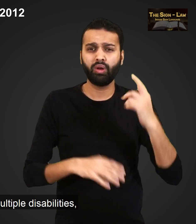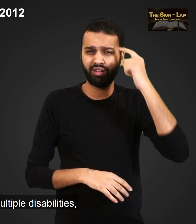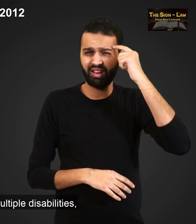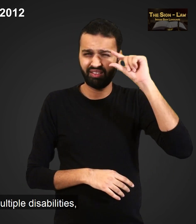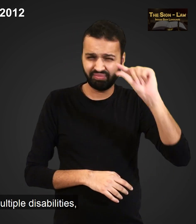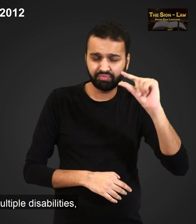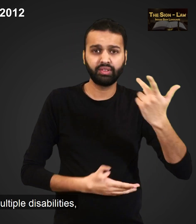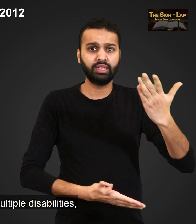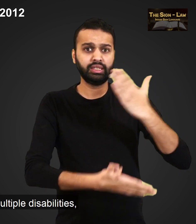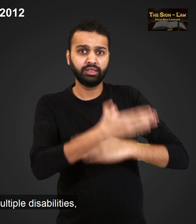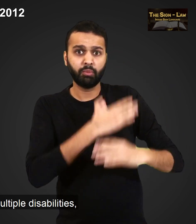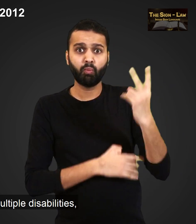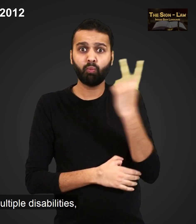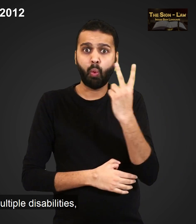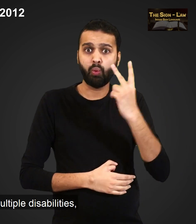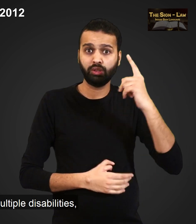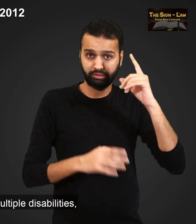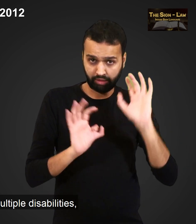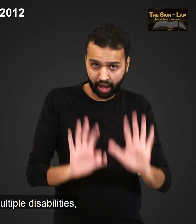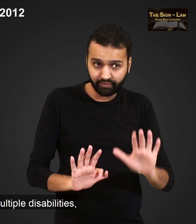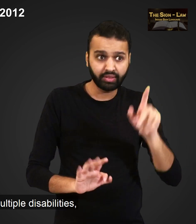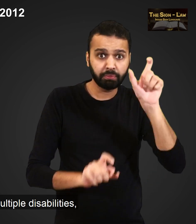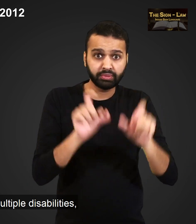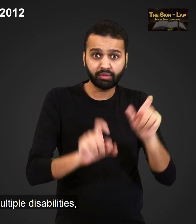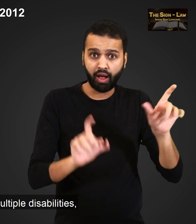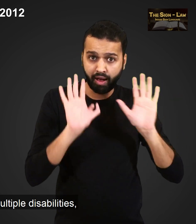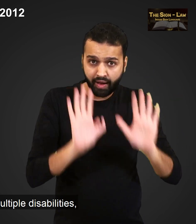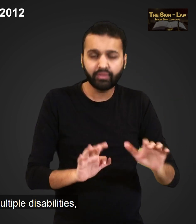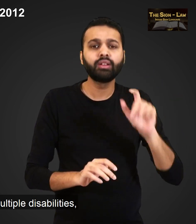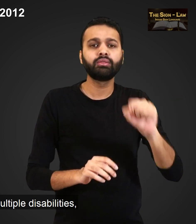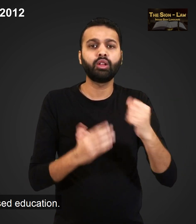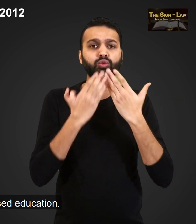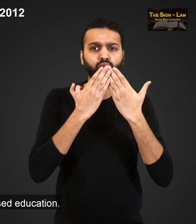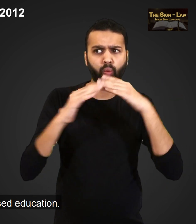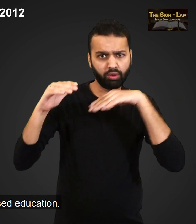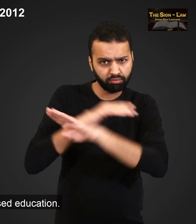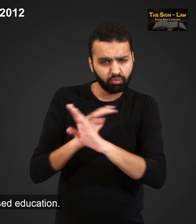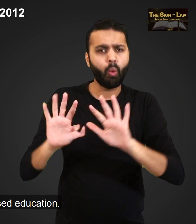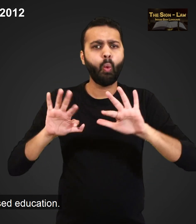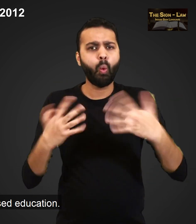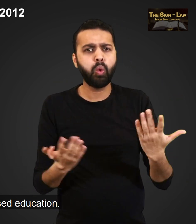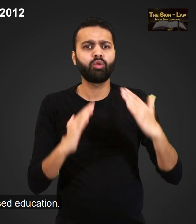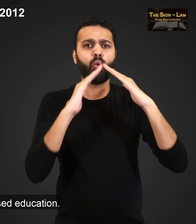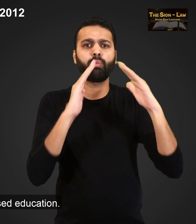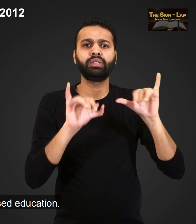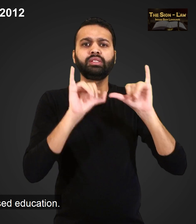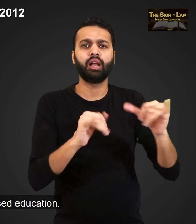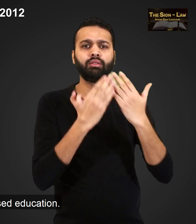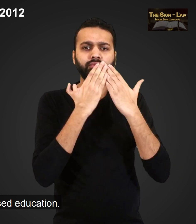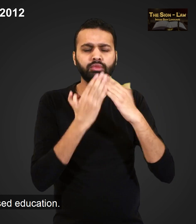including those having multiple disabilities, can opt for home-based education.